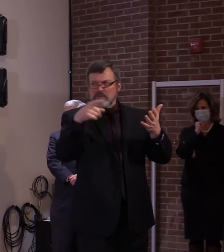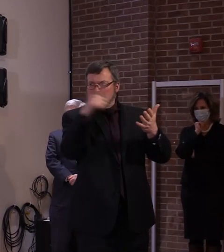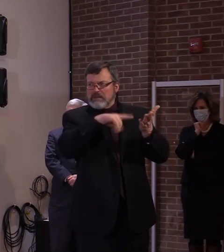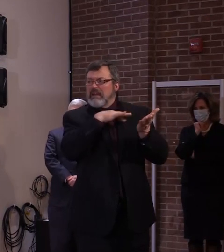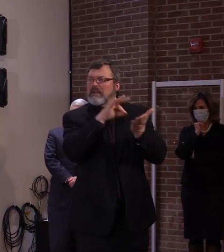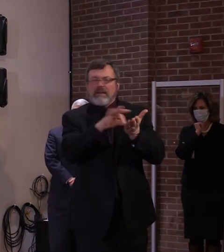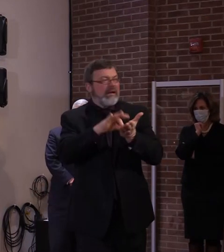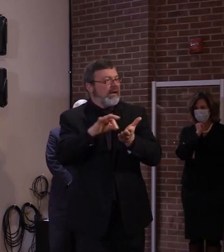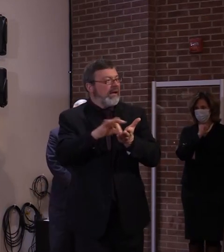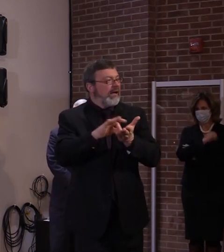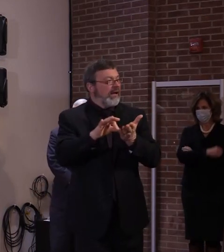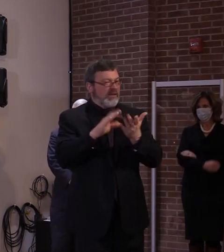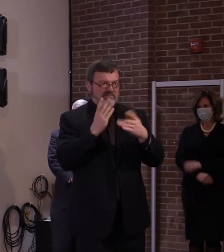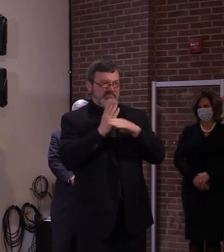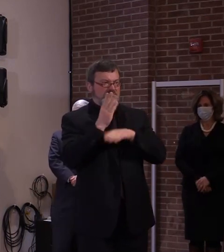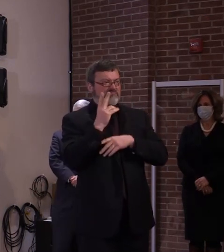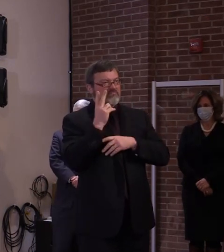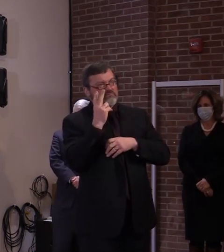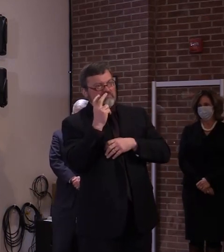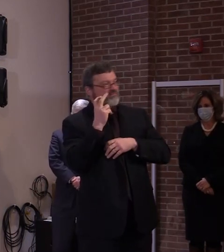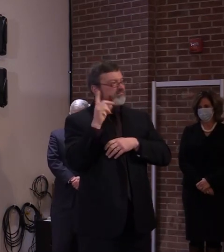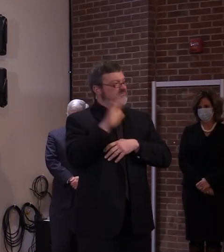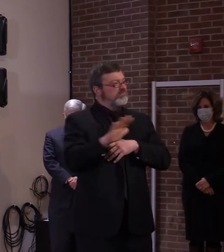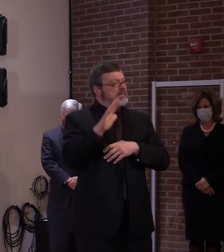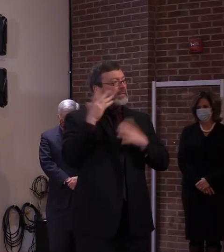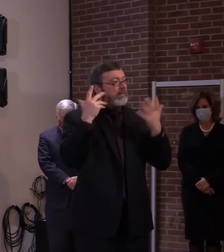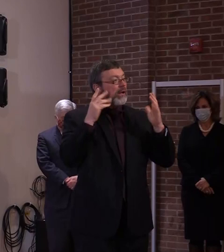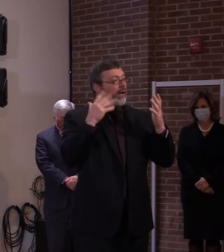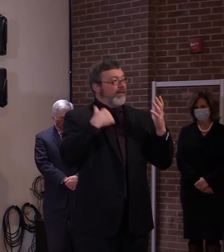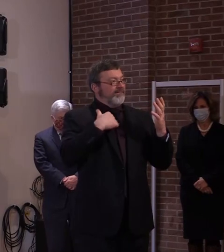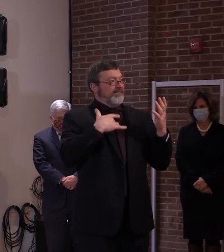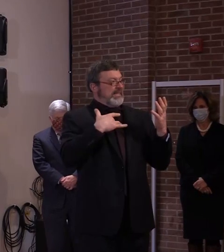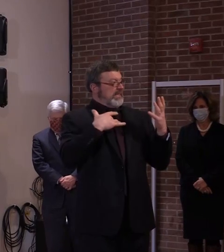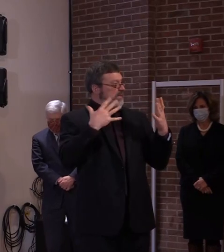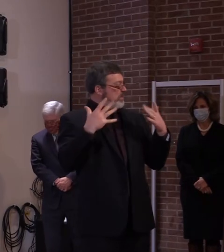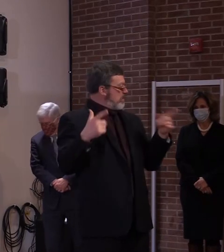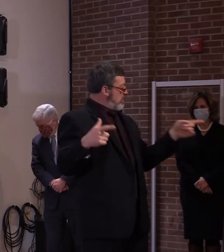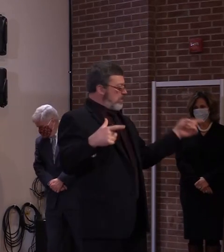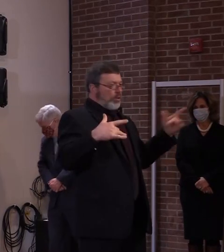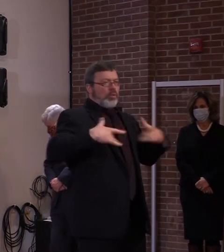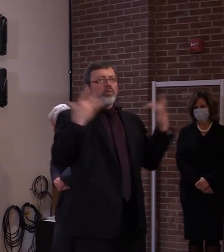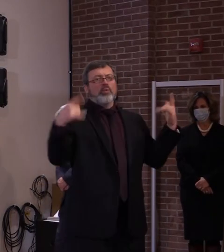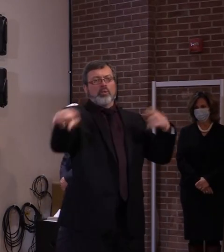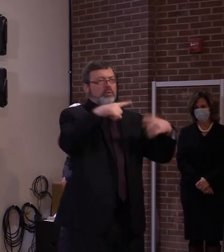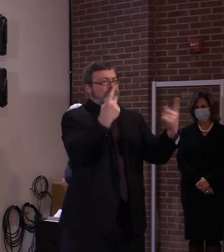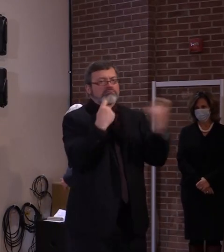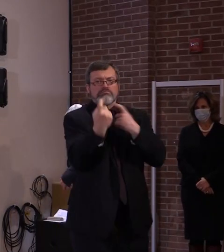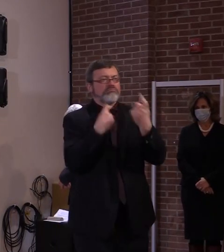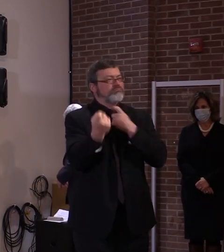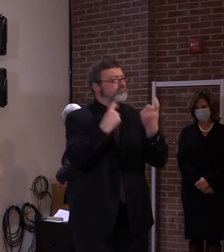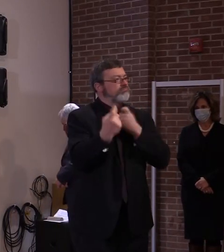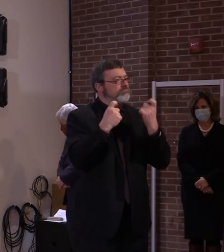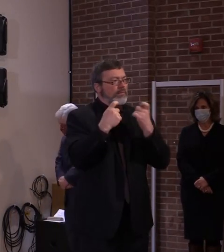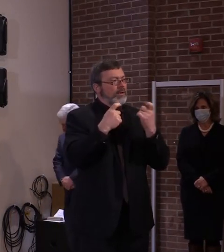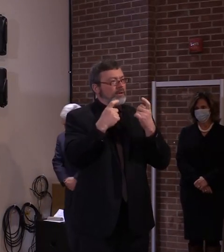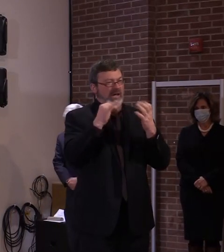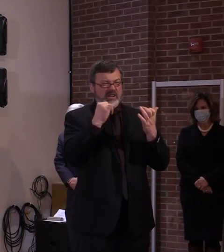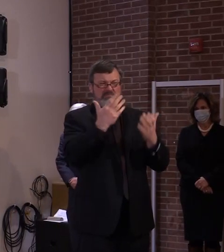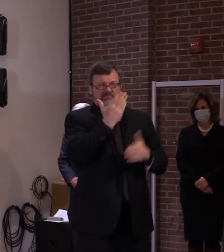it has been beneficial for us to have you asking the questions so that we can communicate to